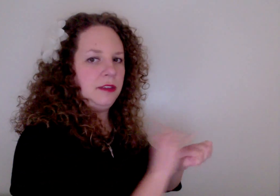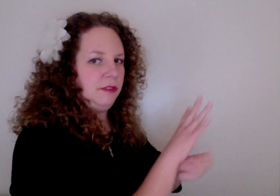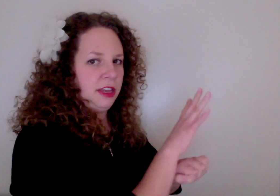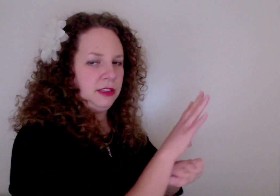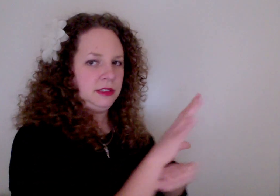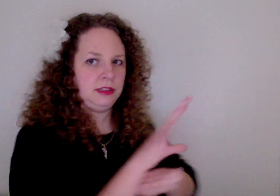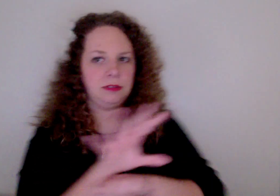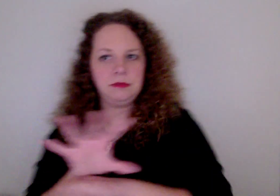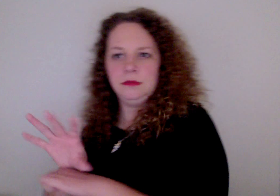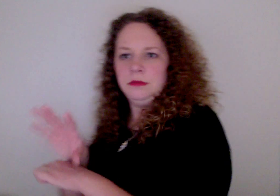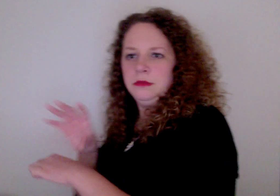advice.